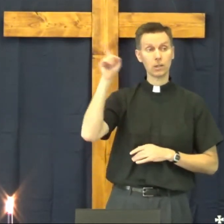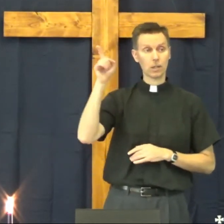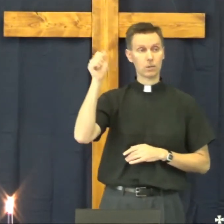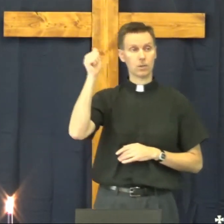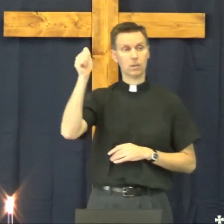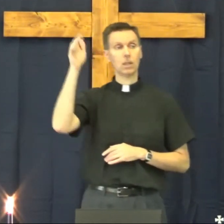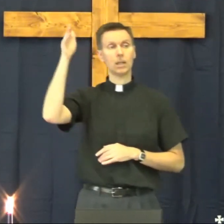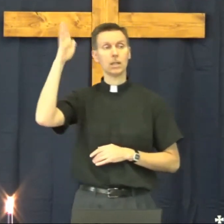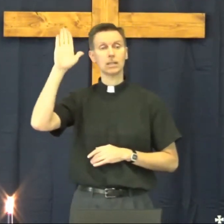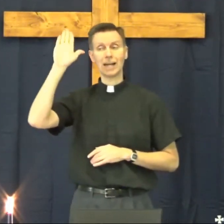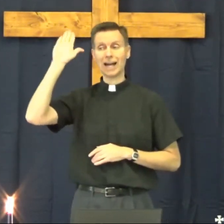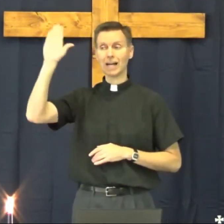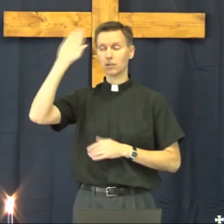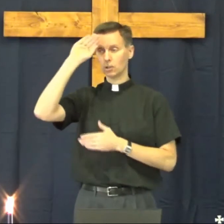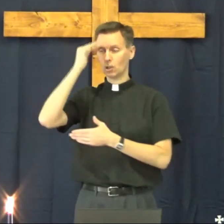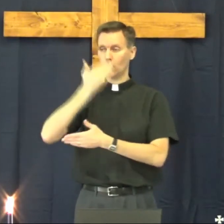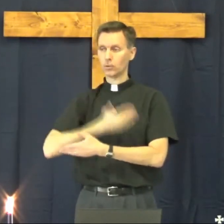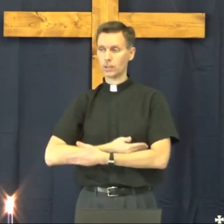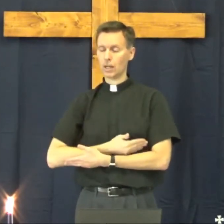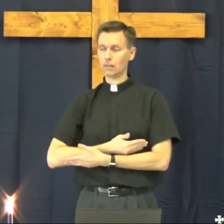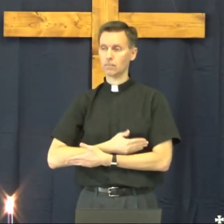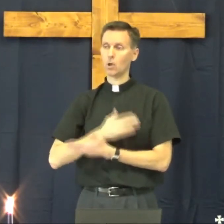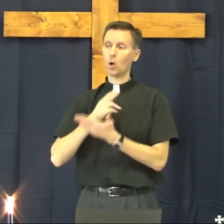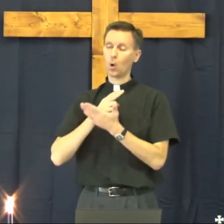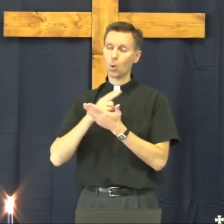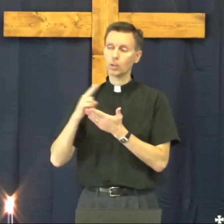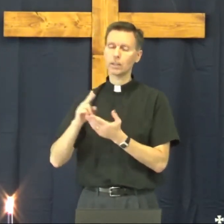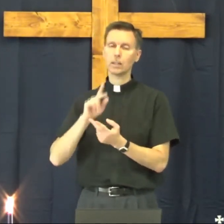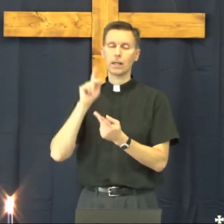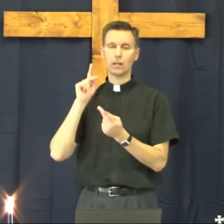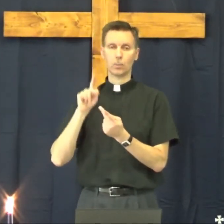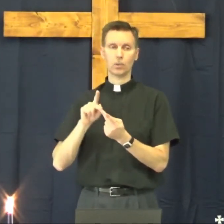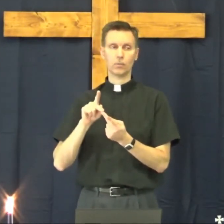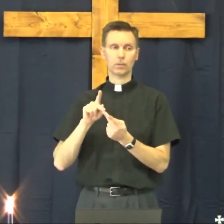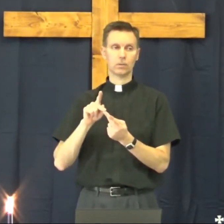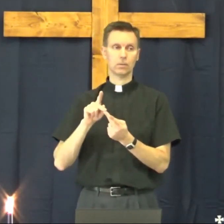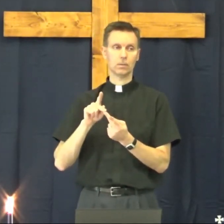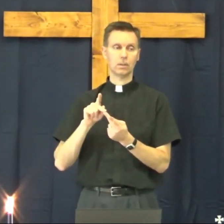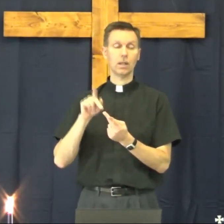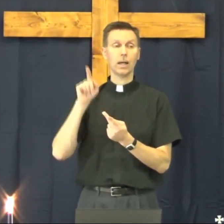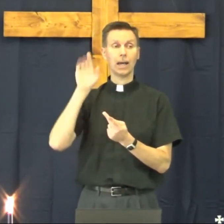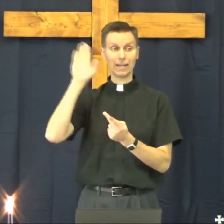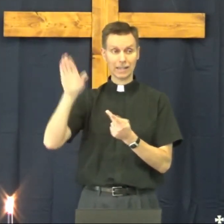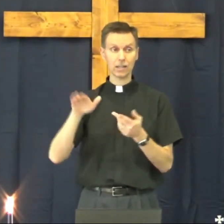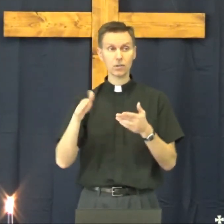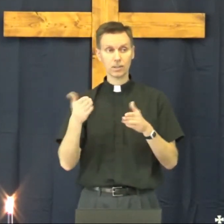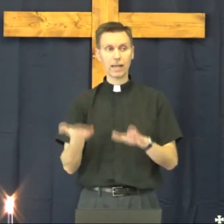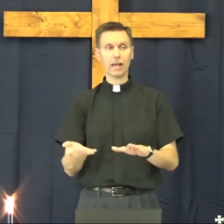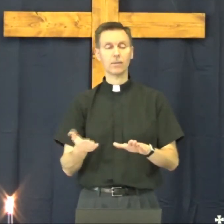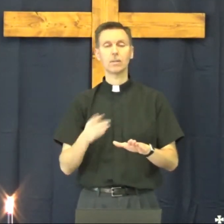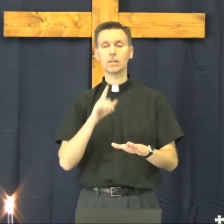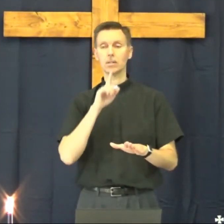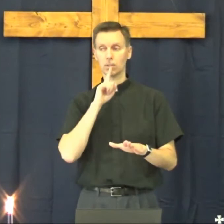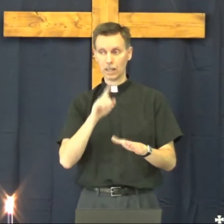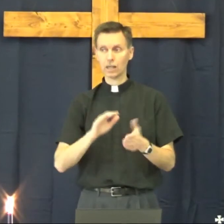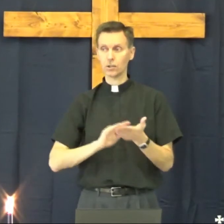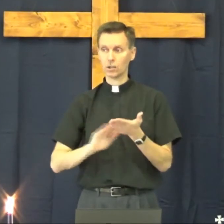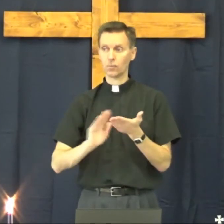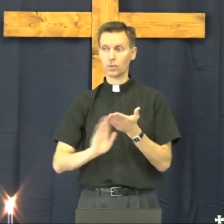Jesus is God's own Son, holy and perfect. And his death does